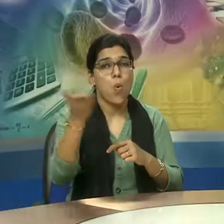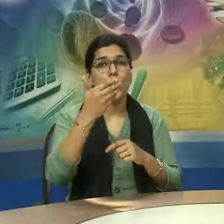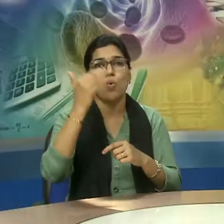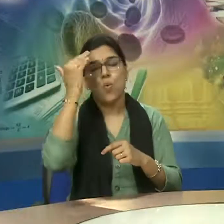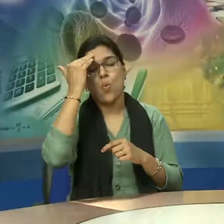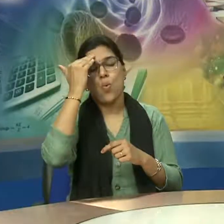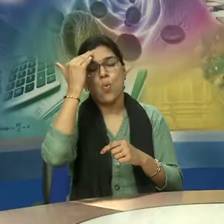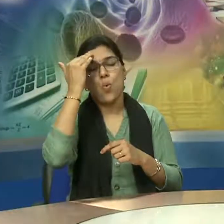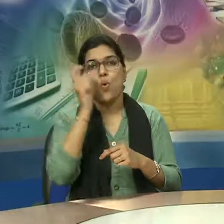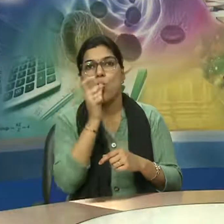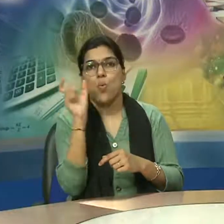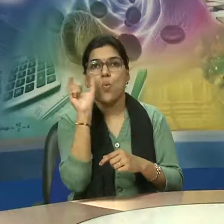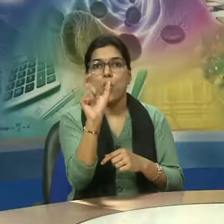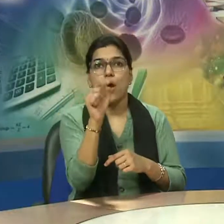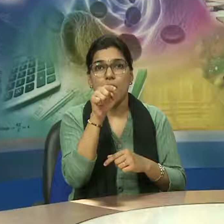In India,